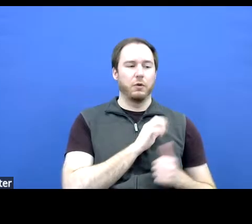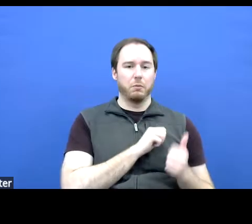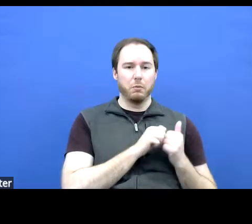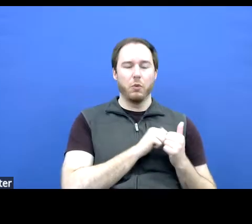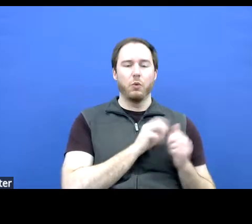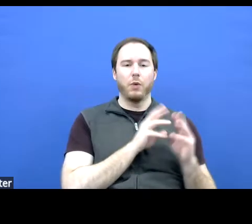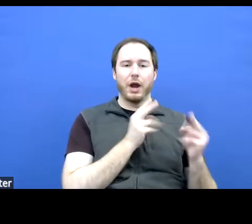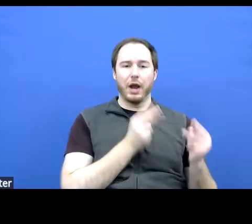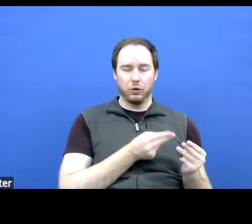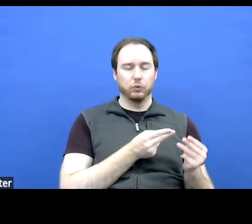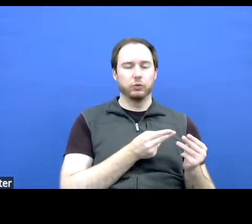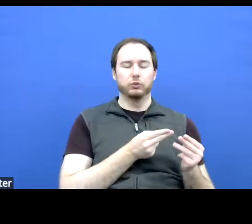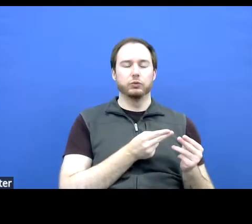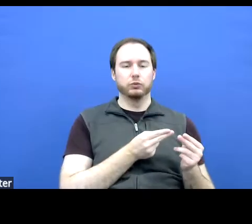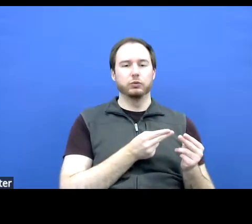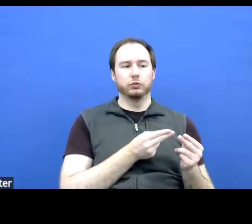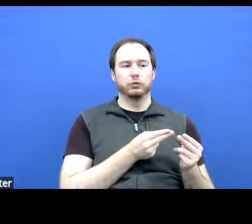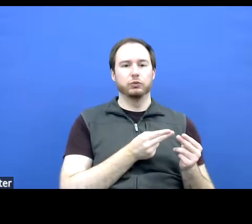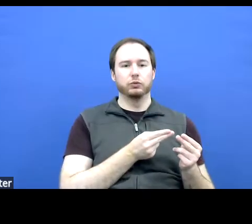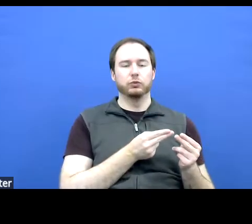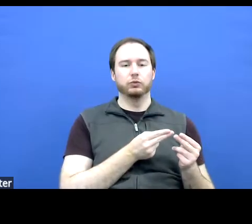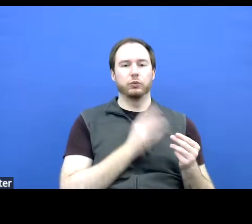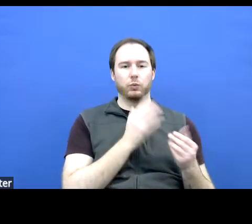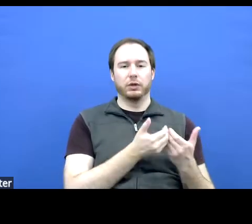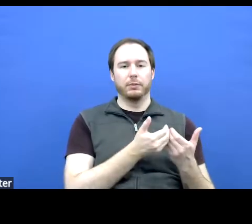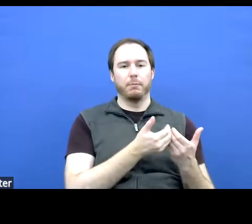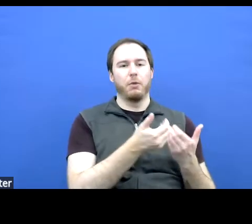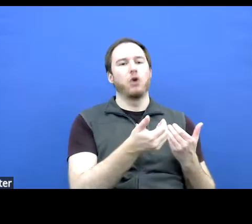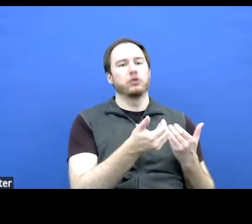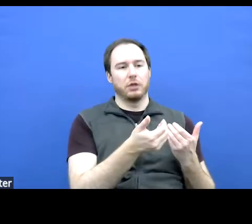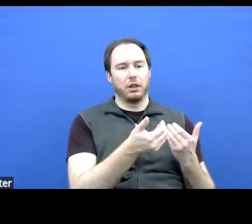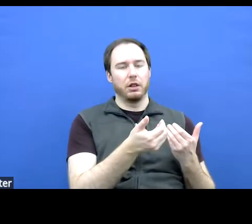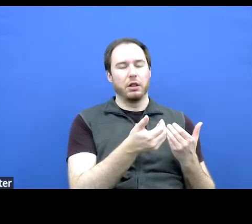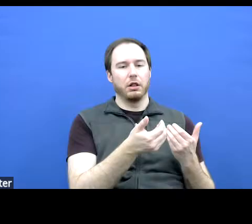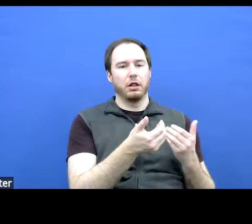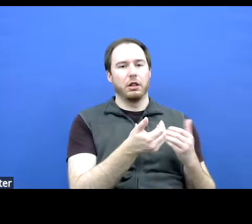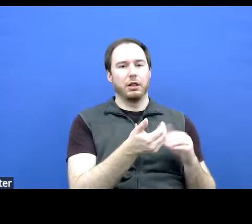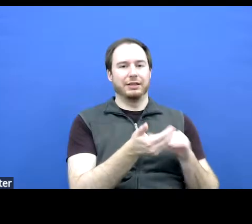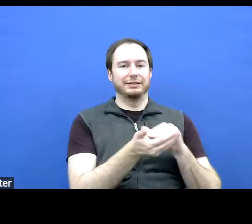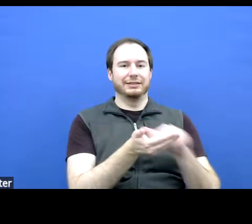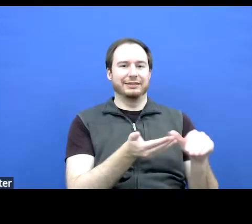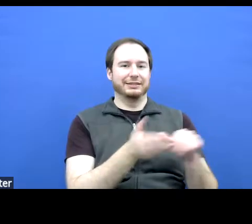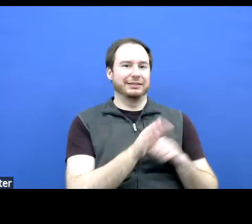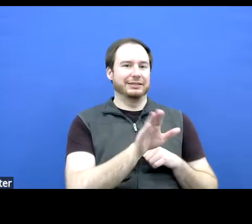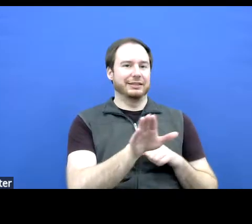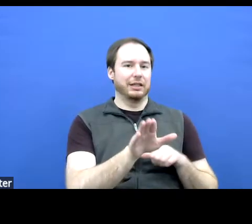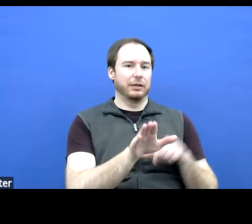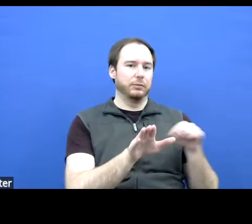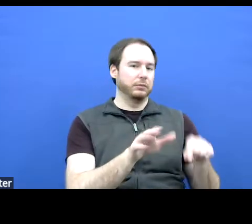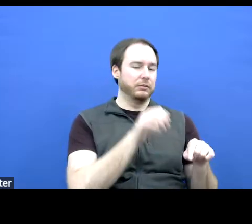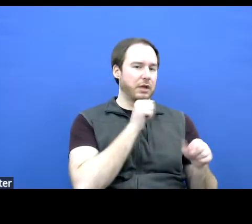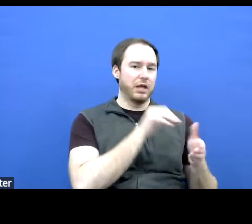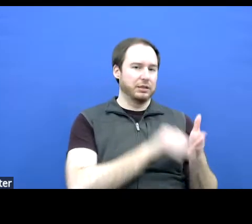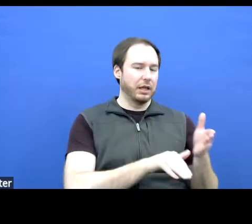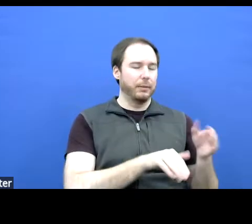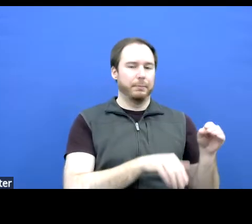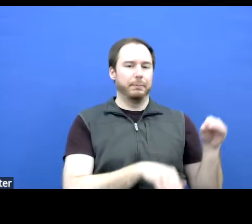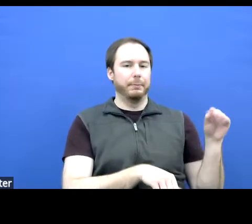Sportsman Warehouse, we would have a partial exemption, and the non-exempt